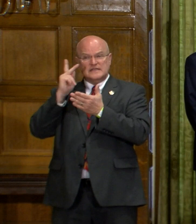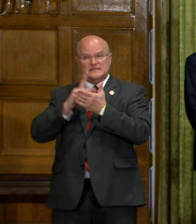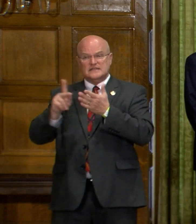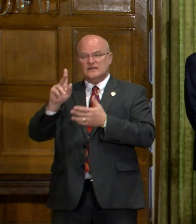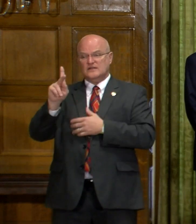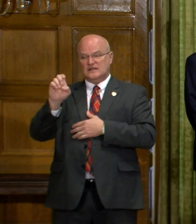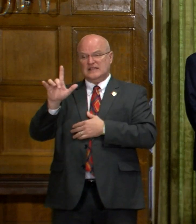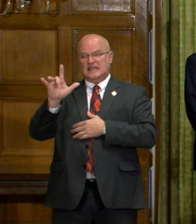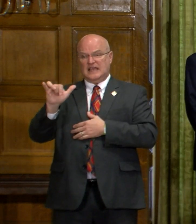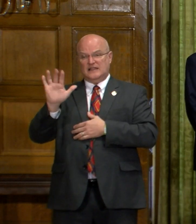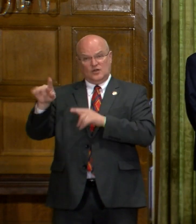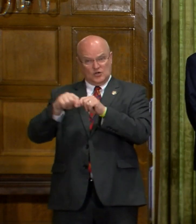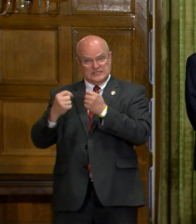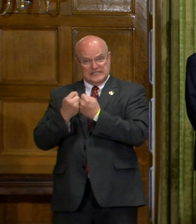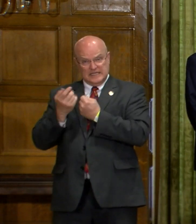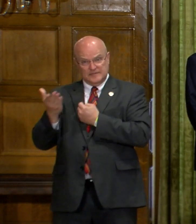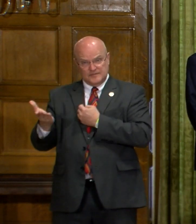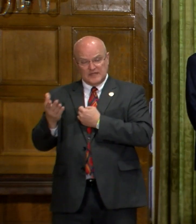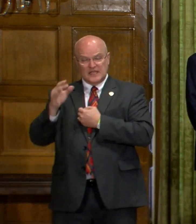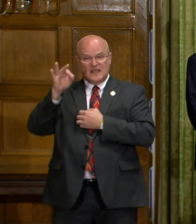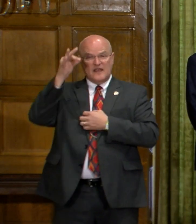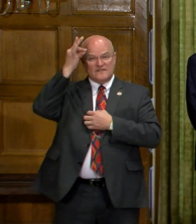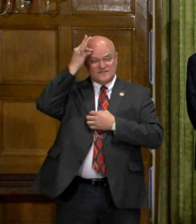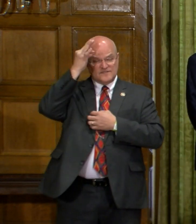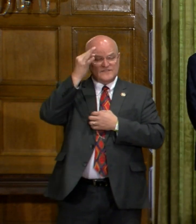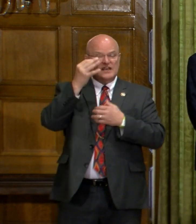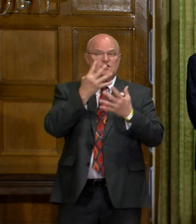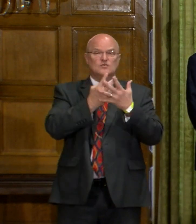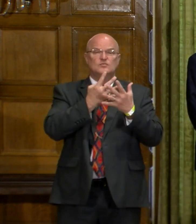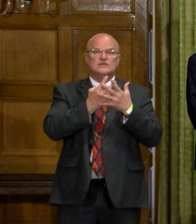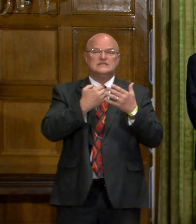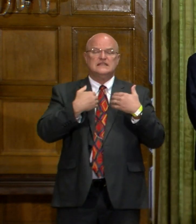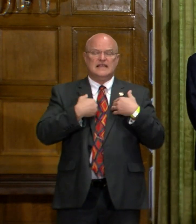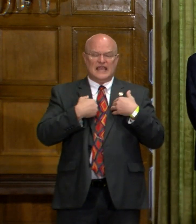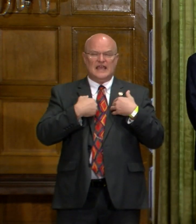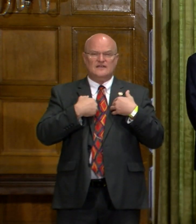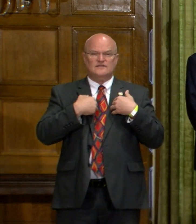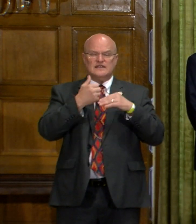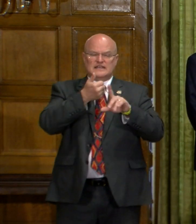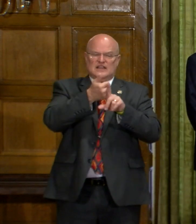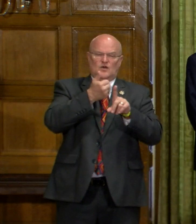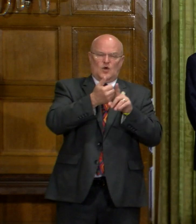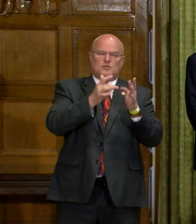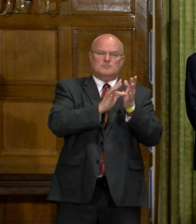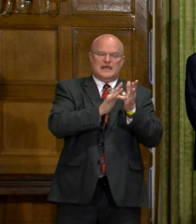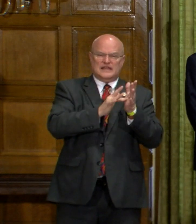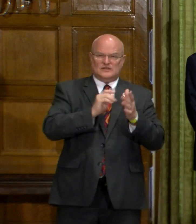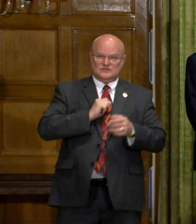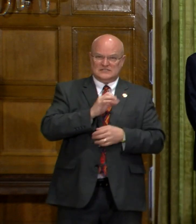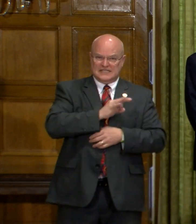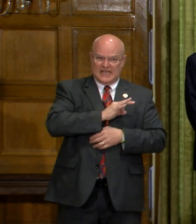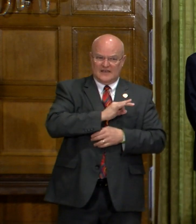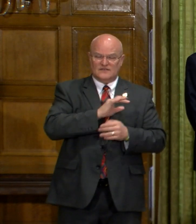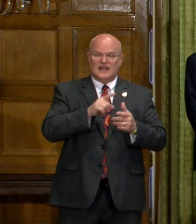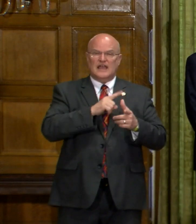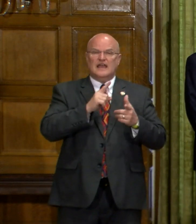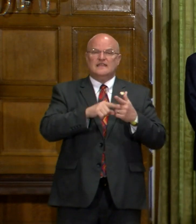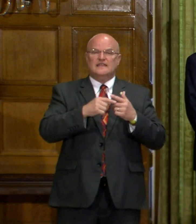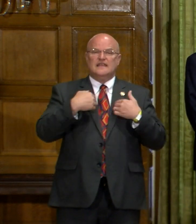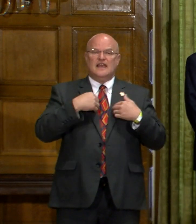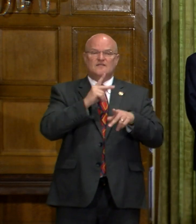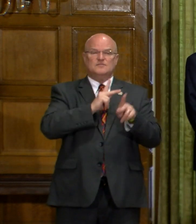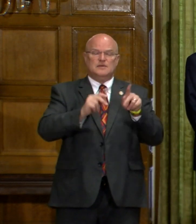Secretary Kelly and her team. In a federal institute, they've got the Bureau of Prisons, their own medical staff, and then they have who